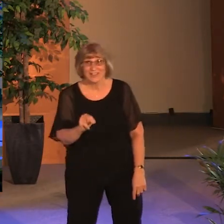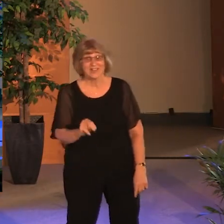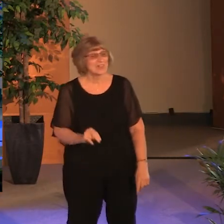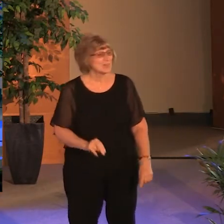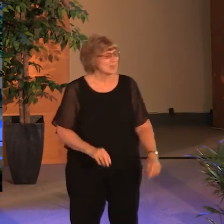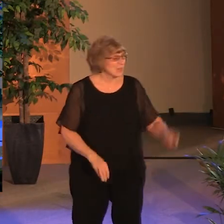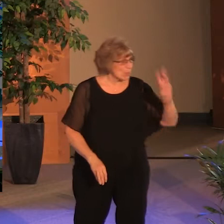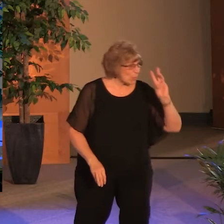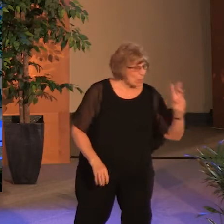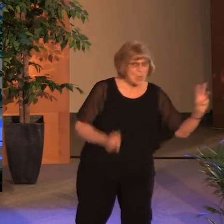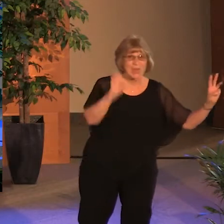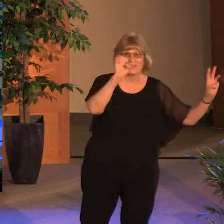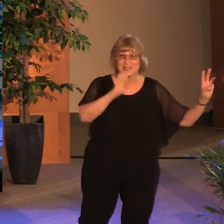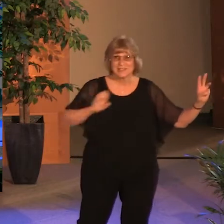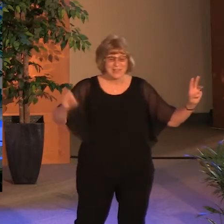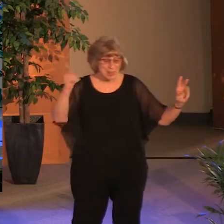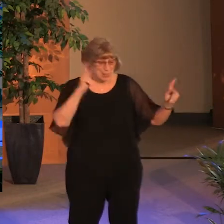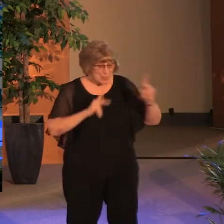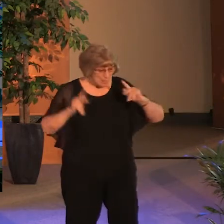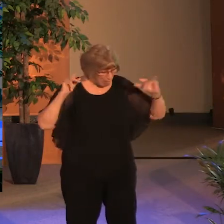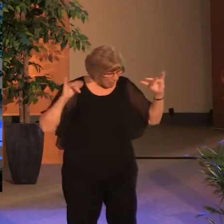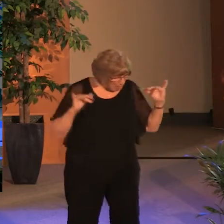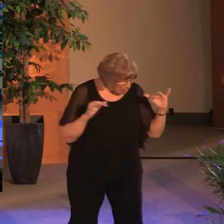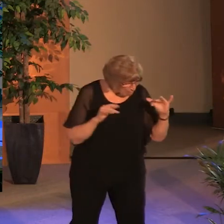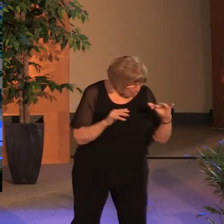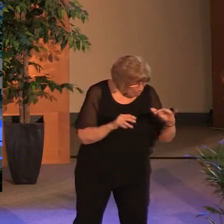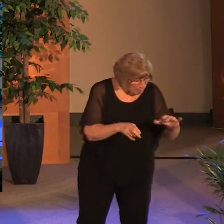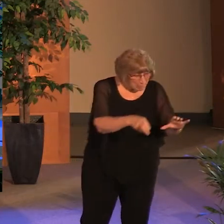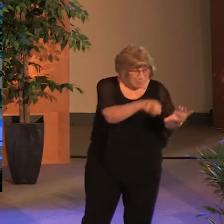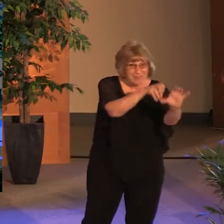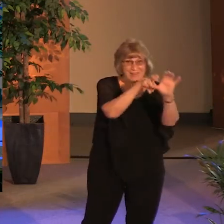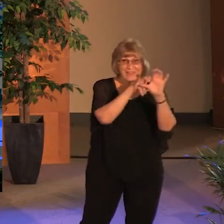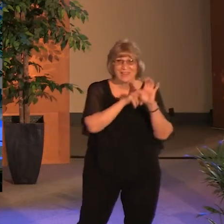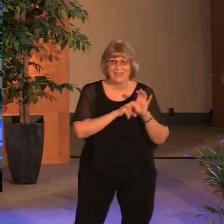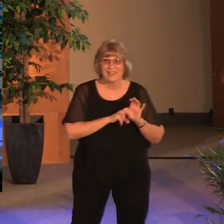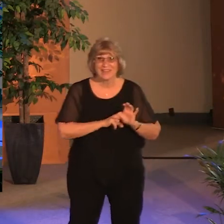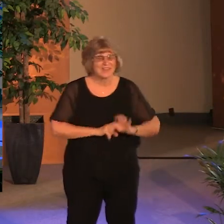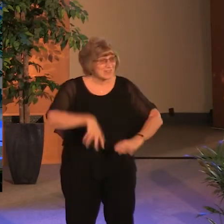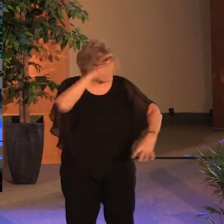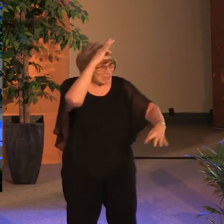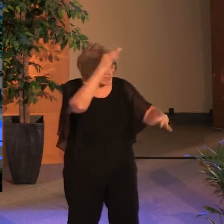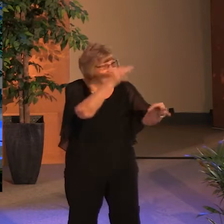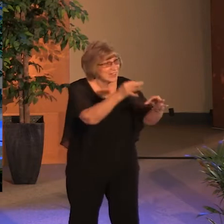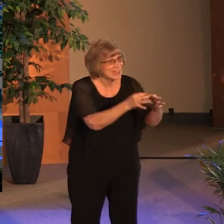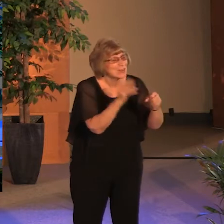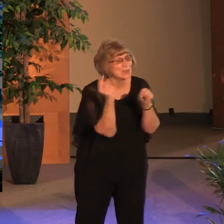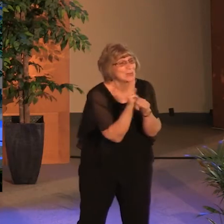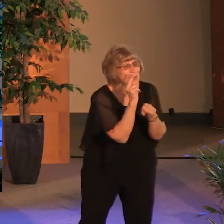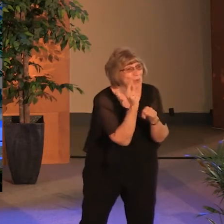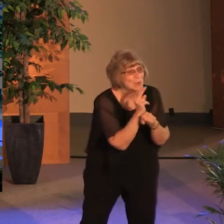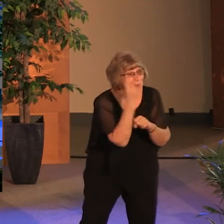up passengers coast to coast. Faith is the key, open